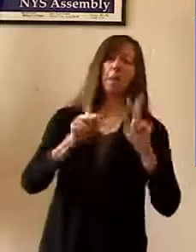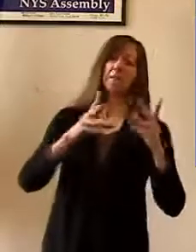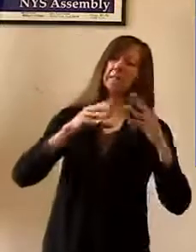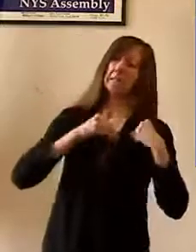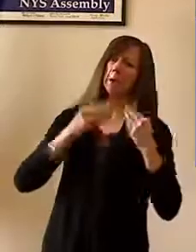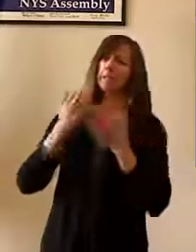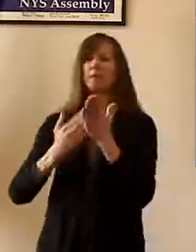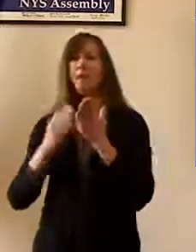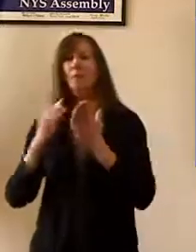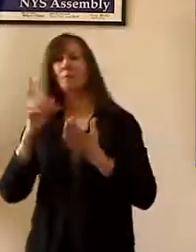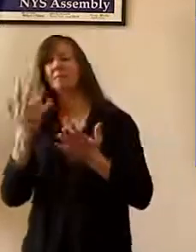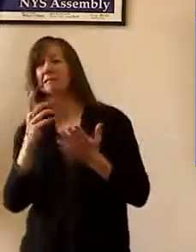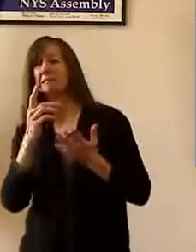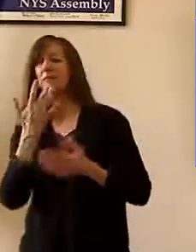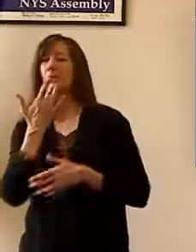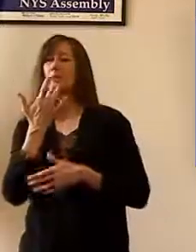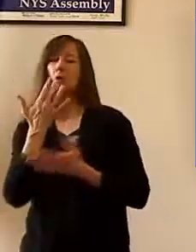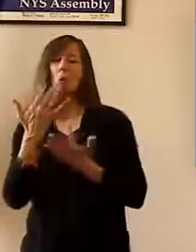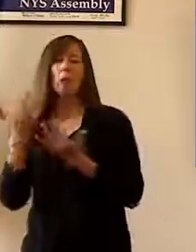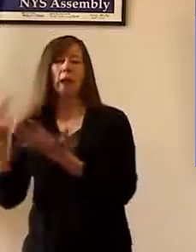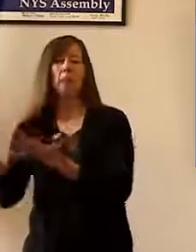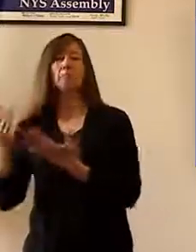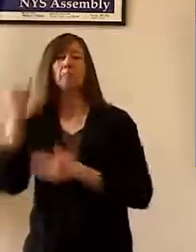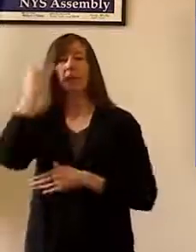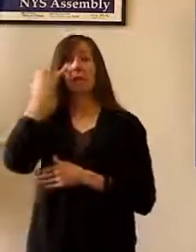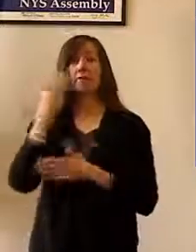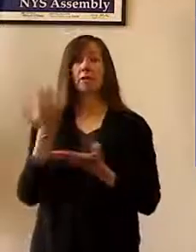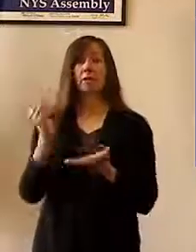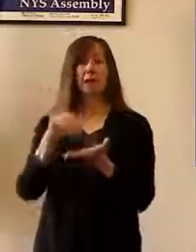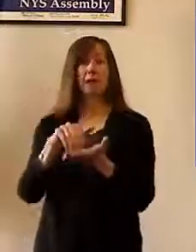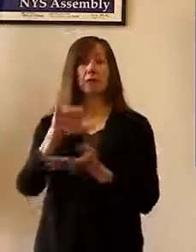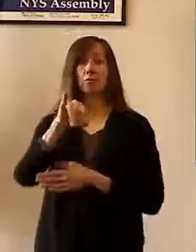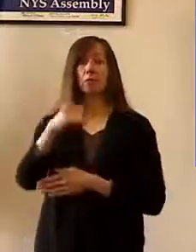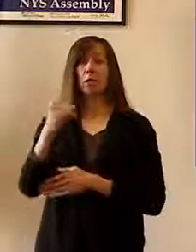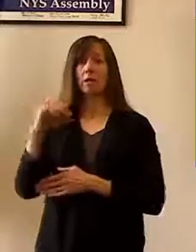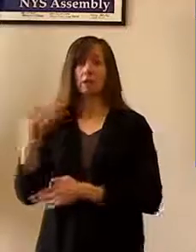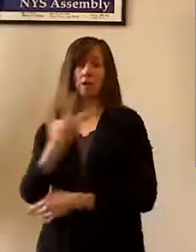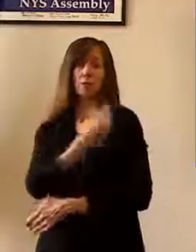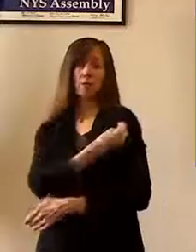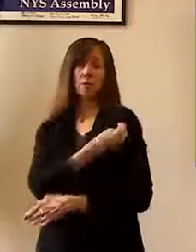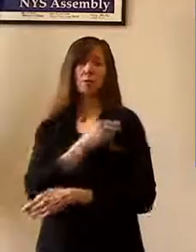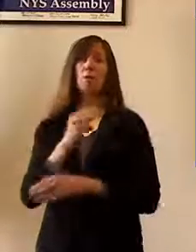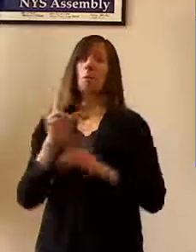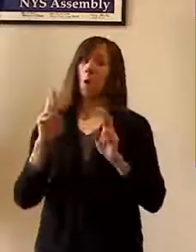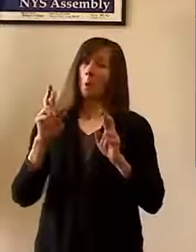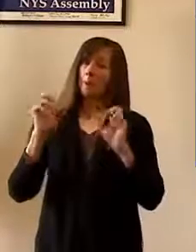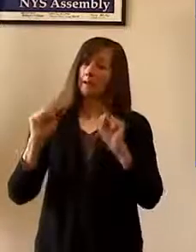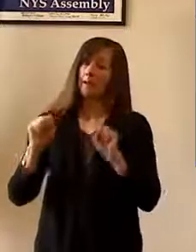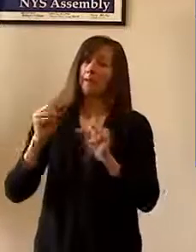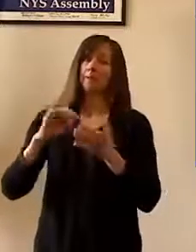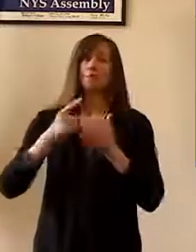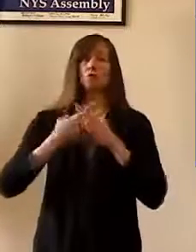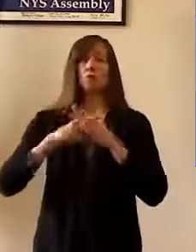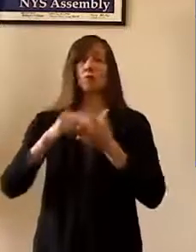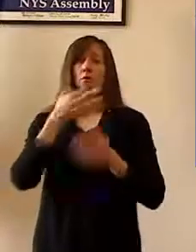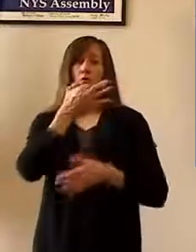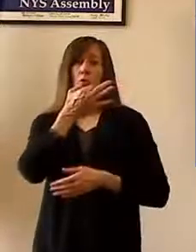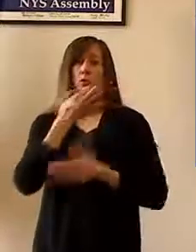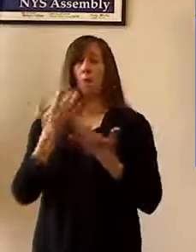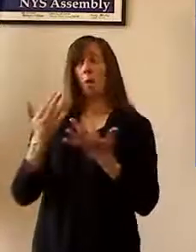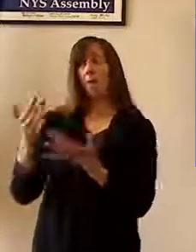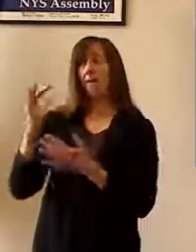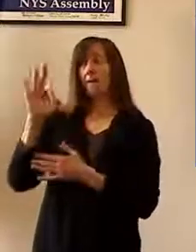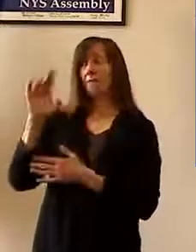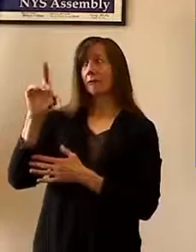we are able to restart making use of the Johnson & Johnson dose, which we hope we can, we're awaiting the FDA guidance. But should we be able